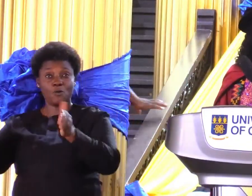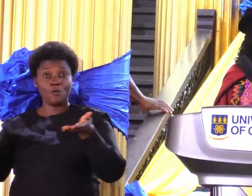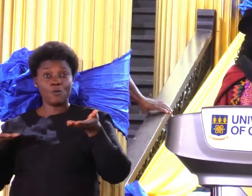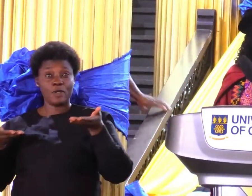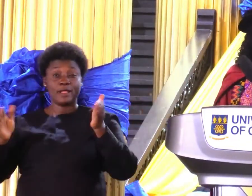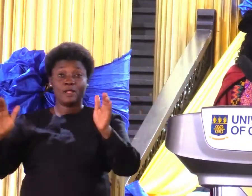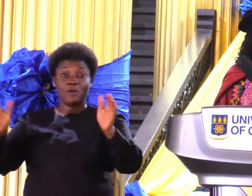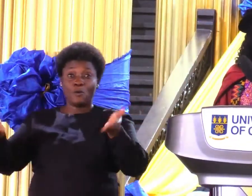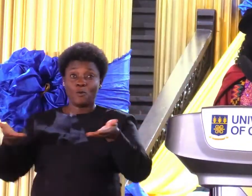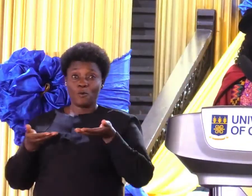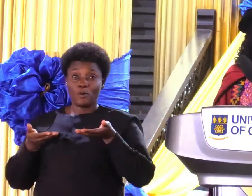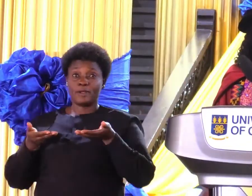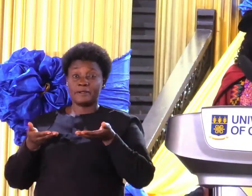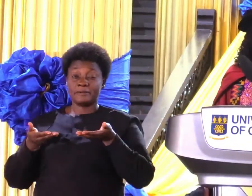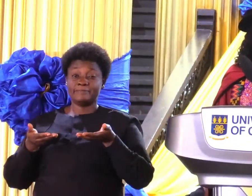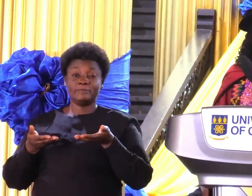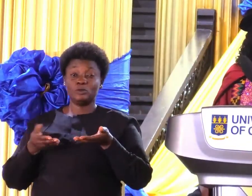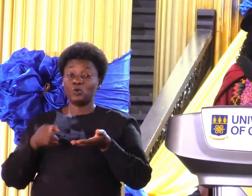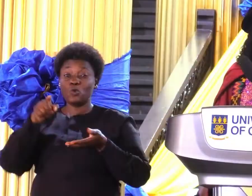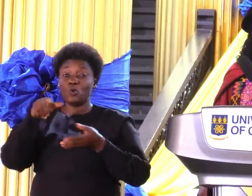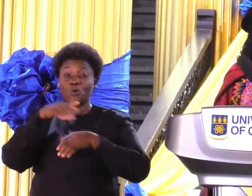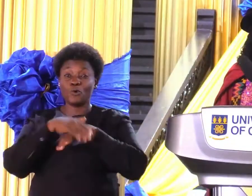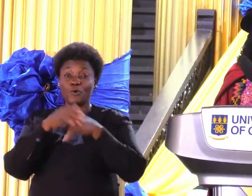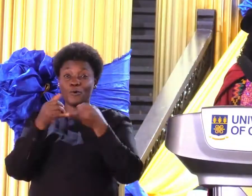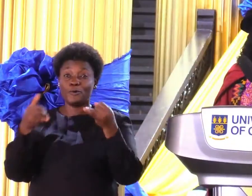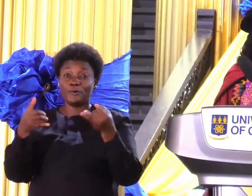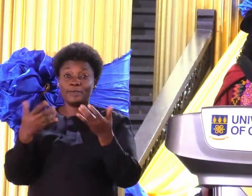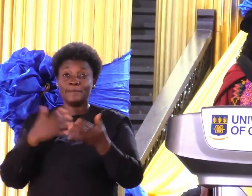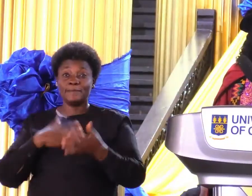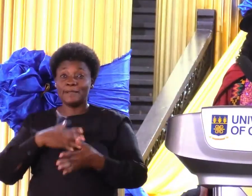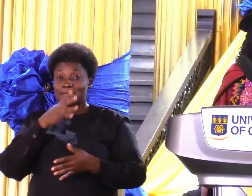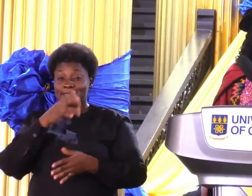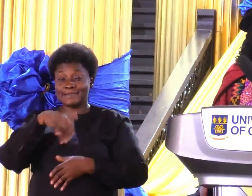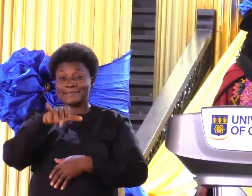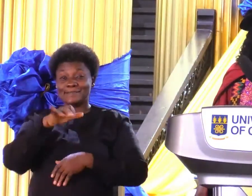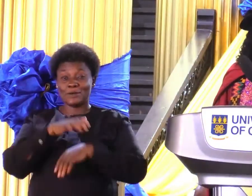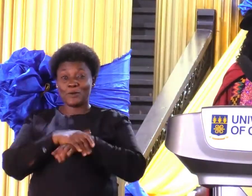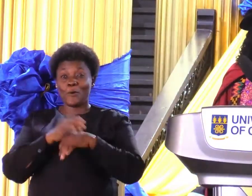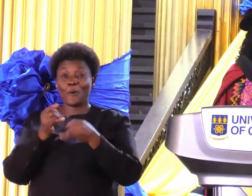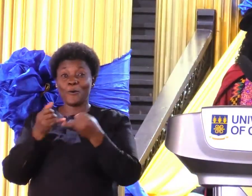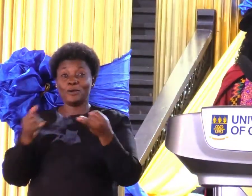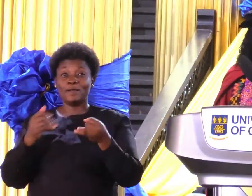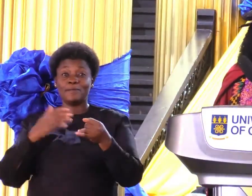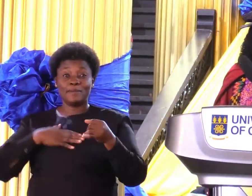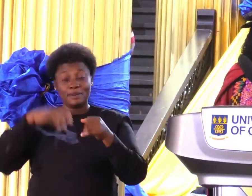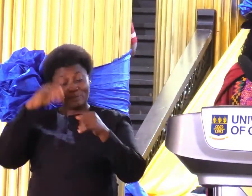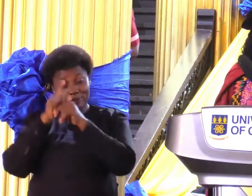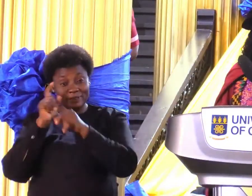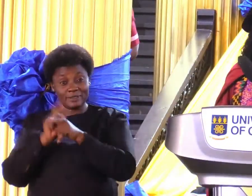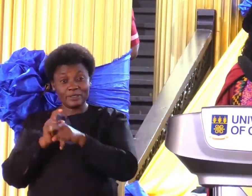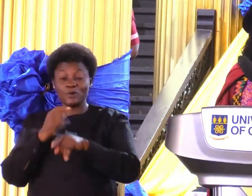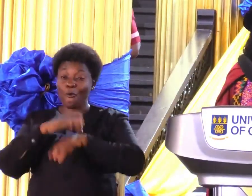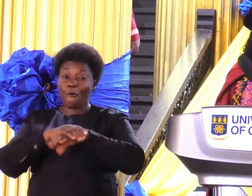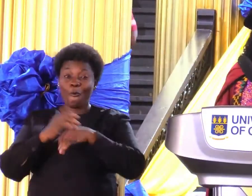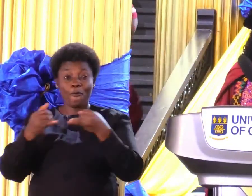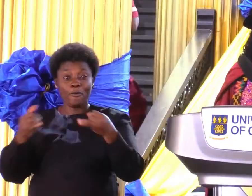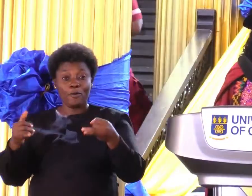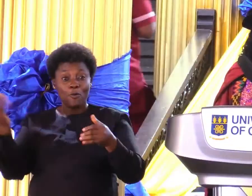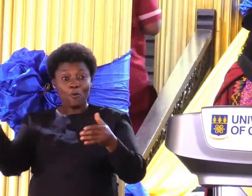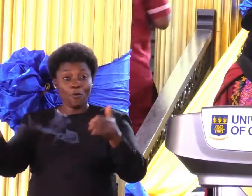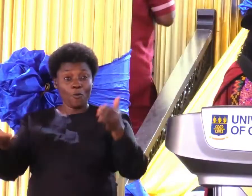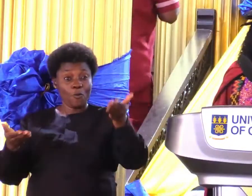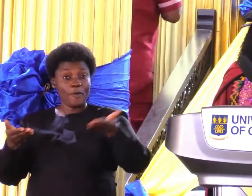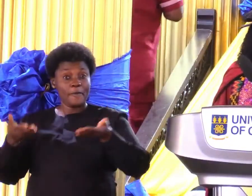getting the online, those who are online indeed. My mother is also online, siblings out there, they are all online. You are all very welcome.